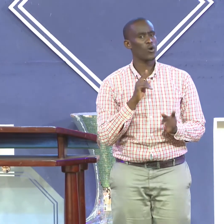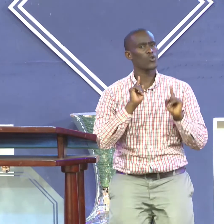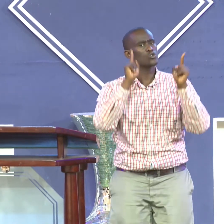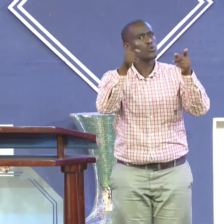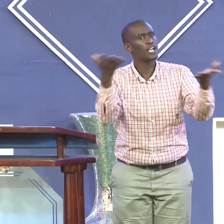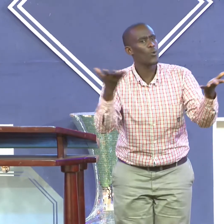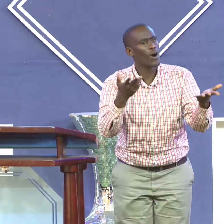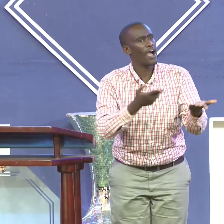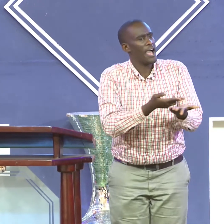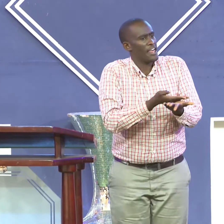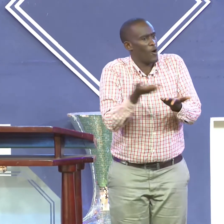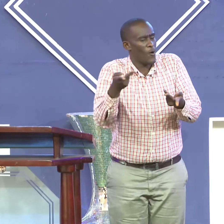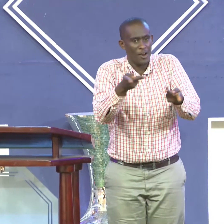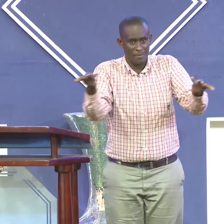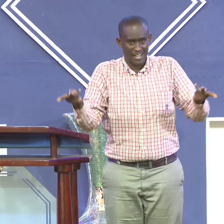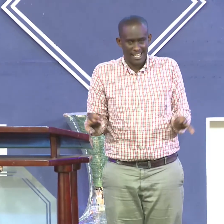You need to reach the